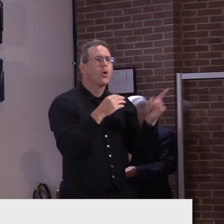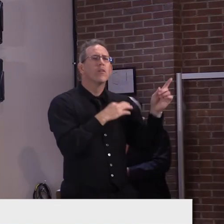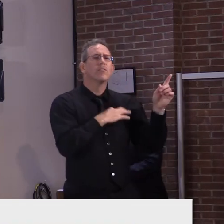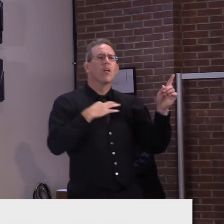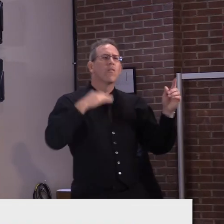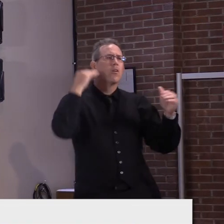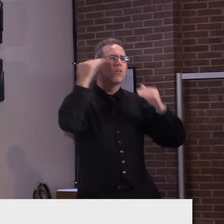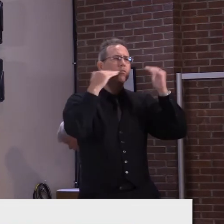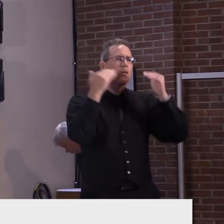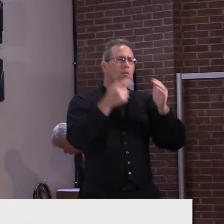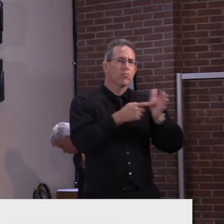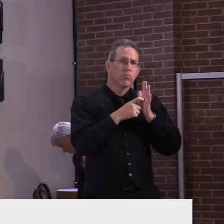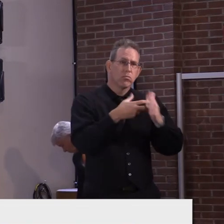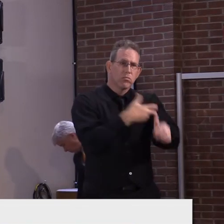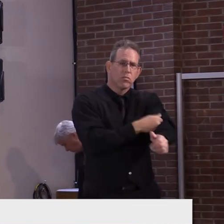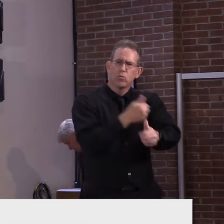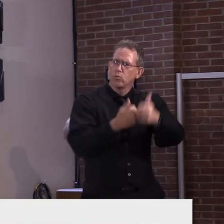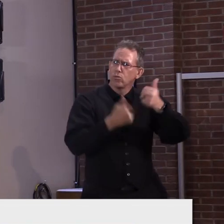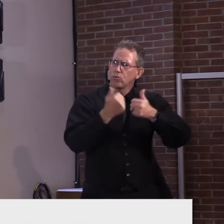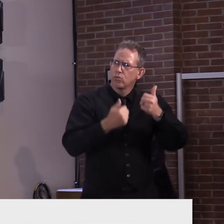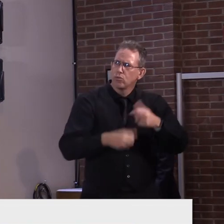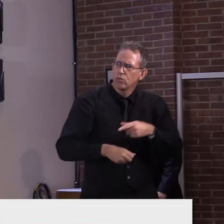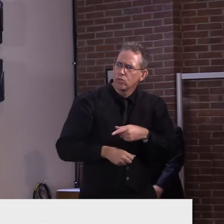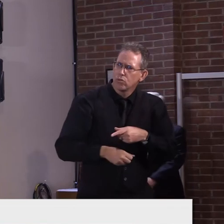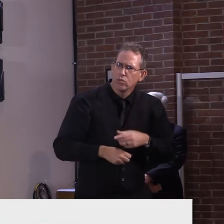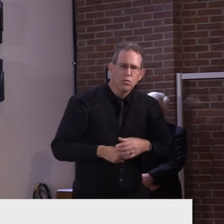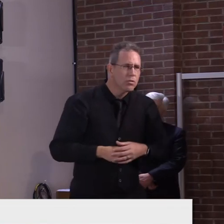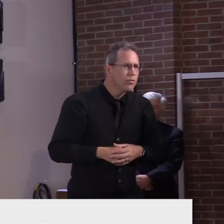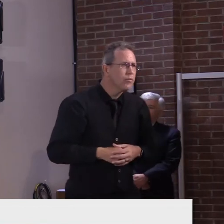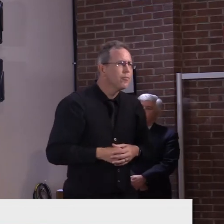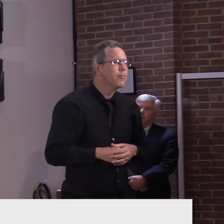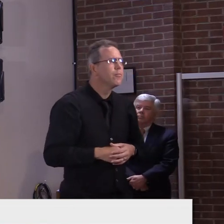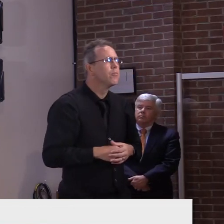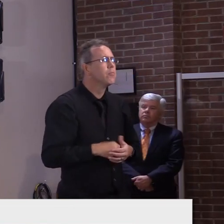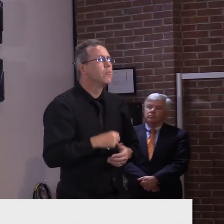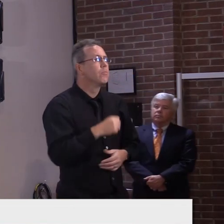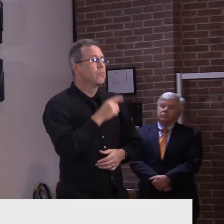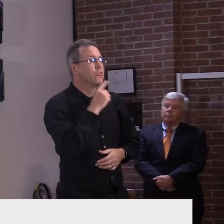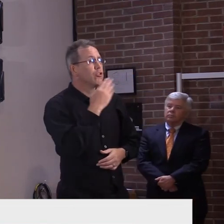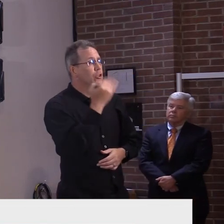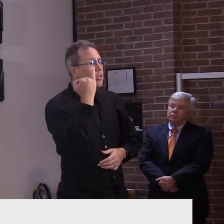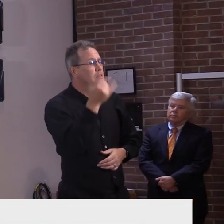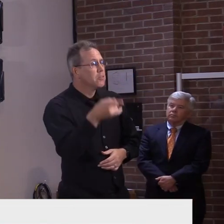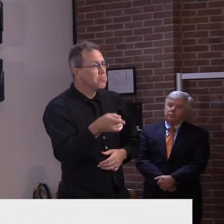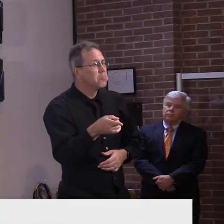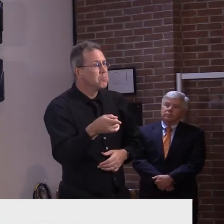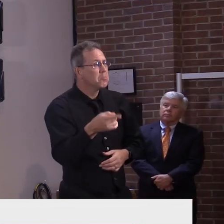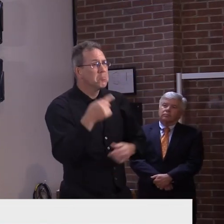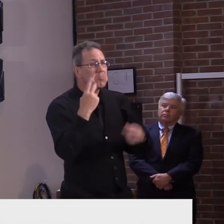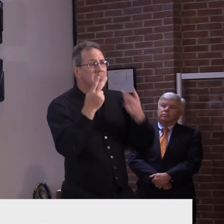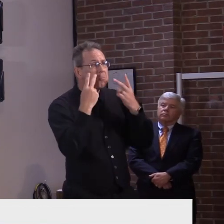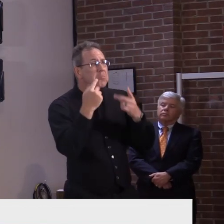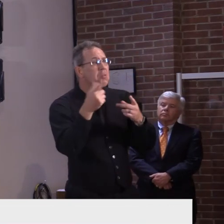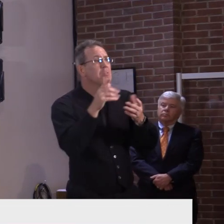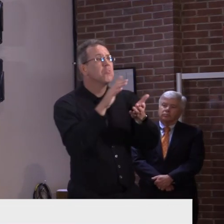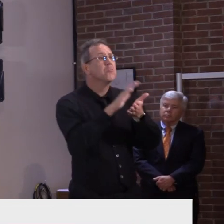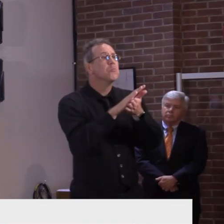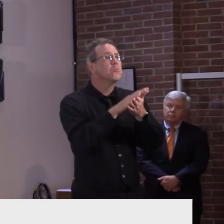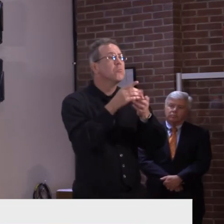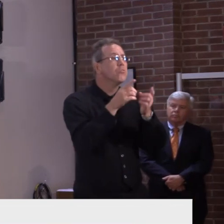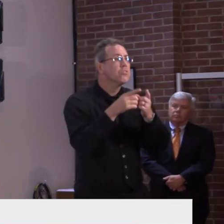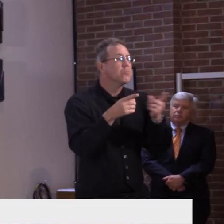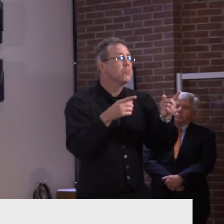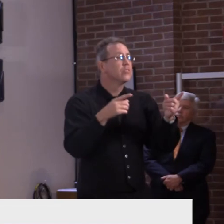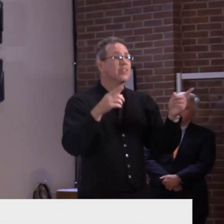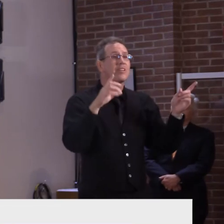again, I think it's a good idea. And I think that we've proven that by what we've done with corrections and the agreement we